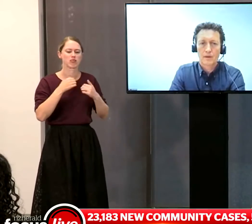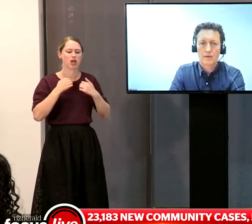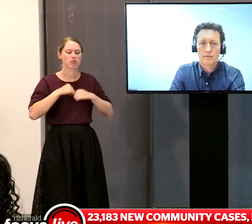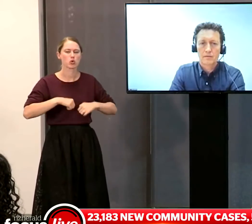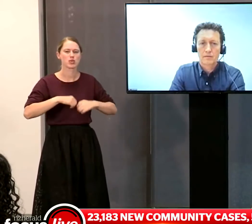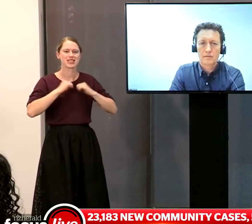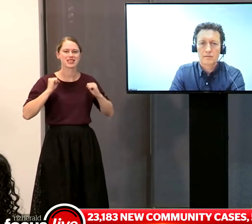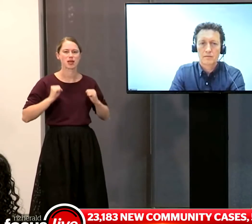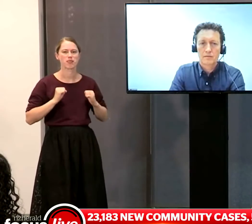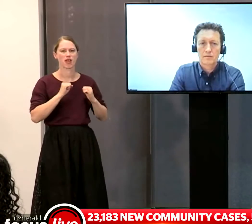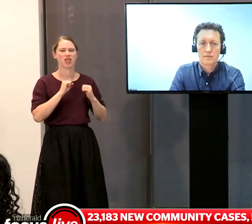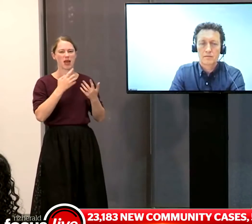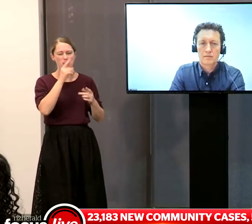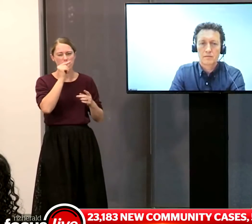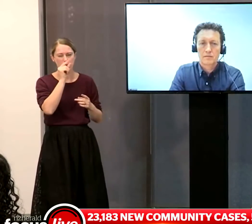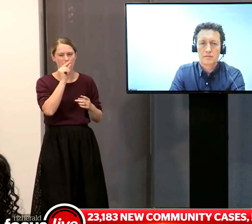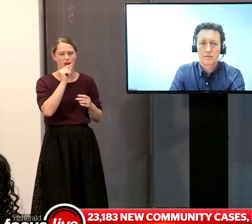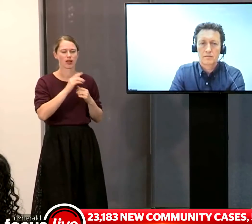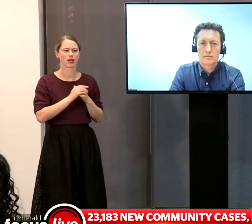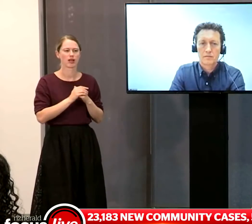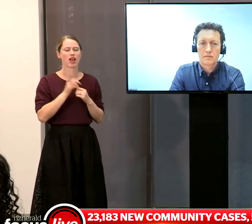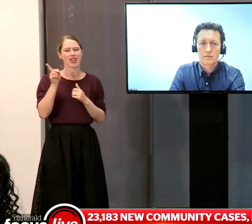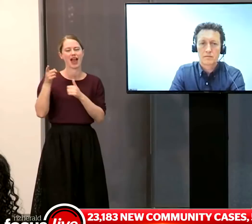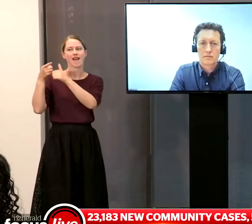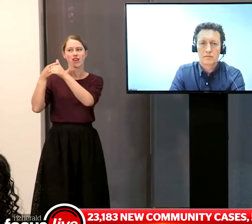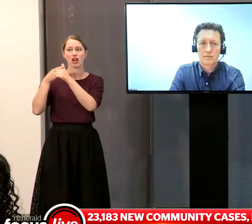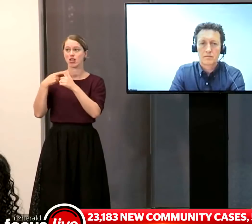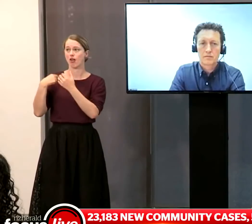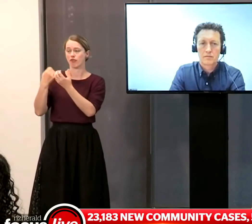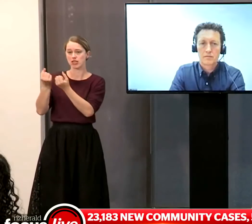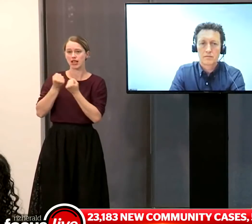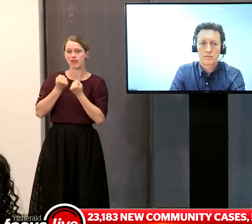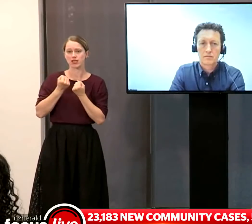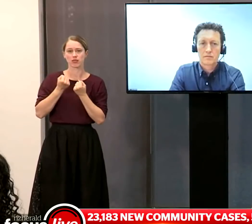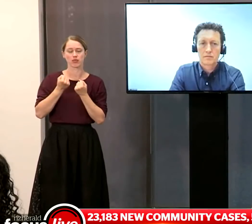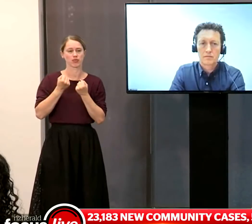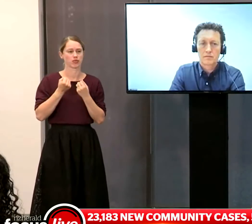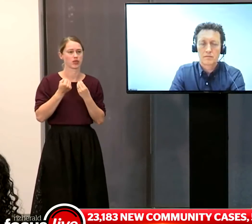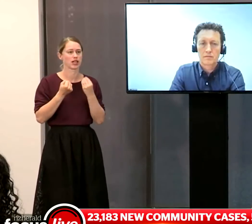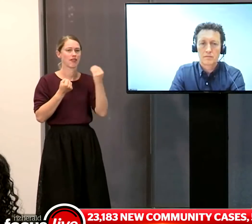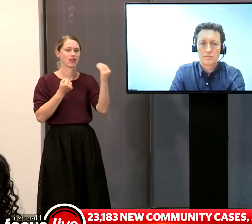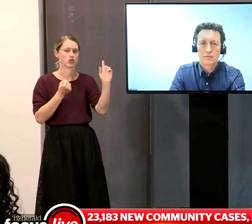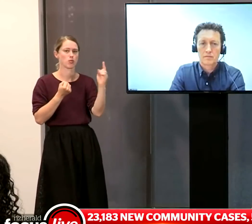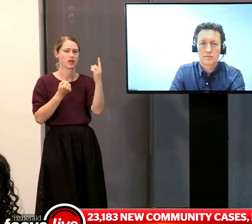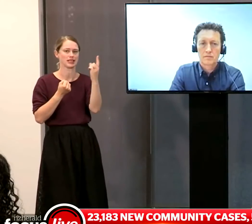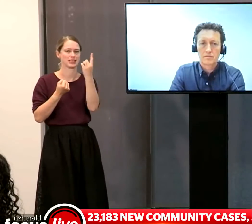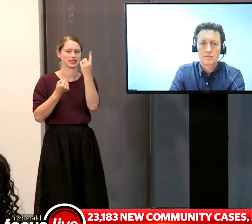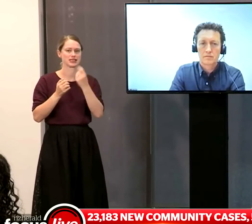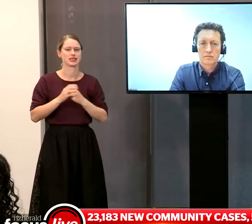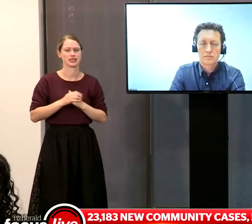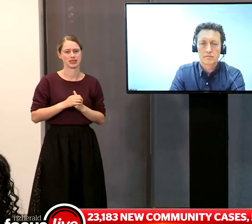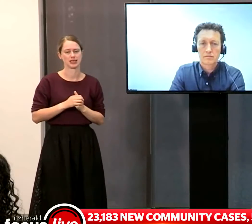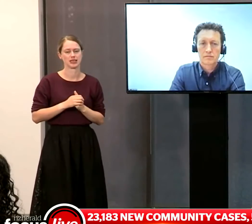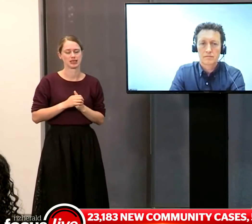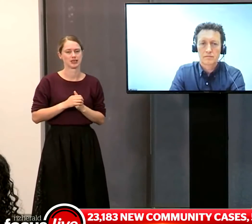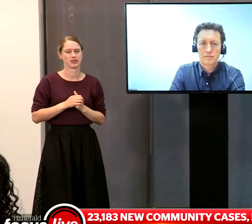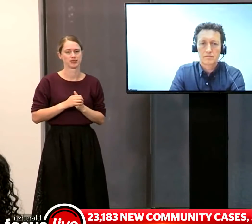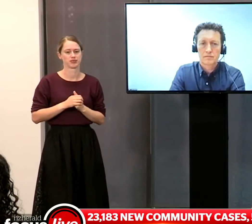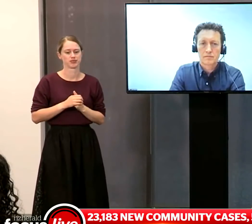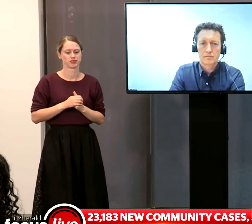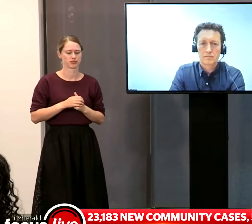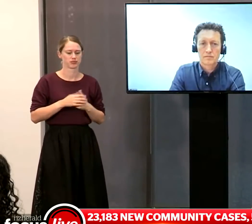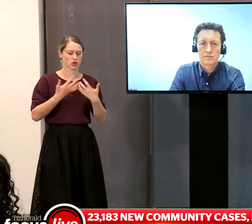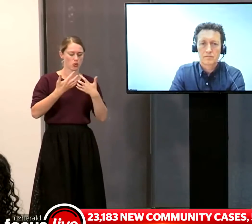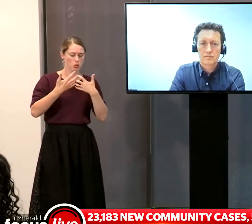that compromises their immunity. So that advice I've received, we're turning that into advice for ministers, and then working